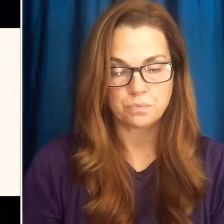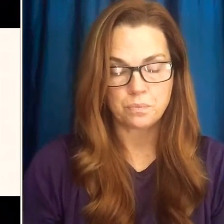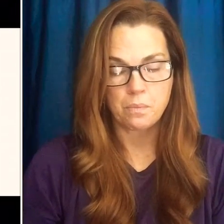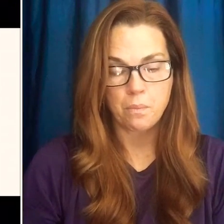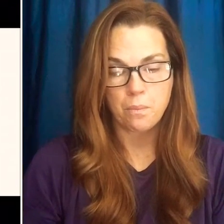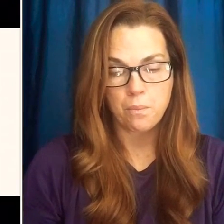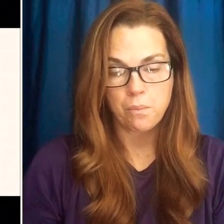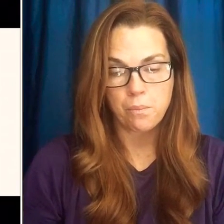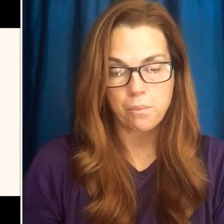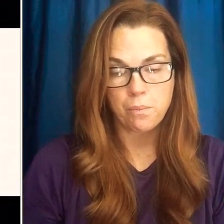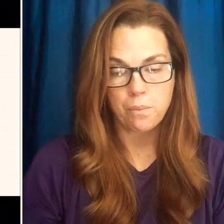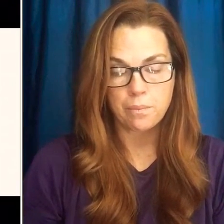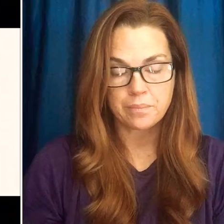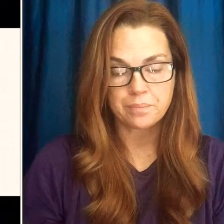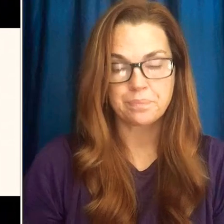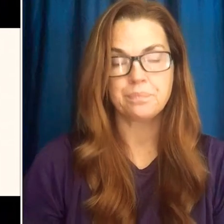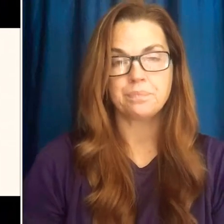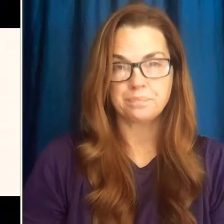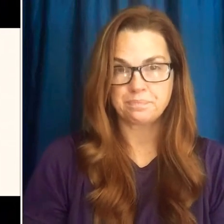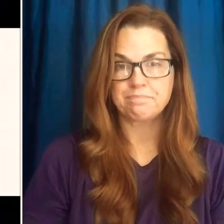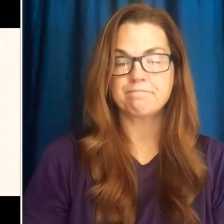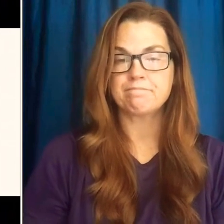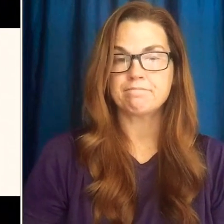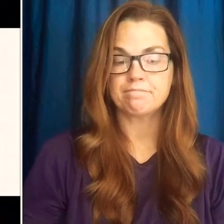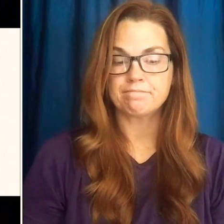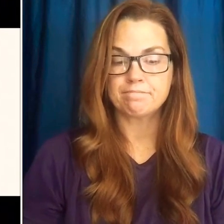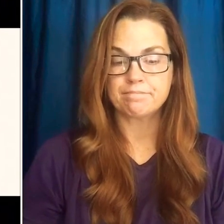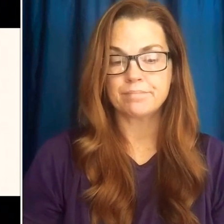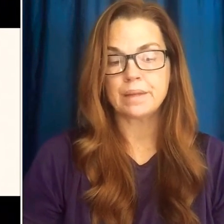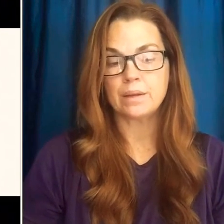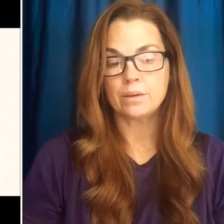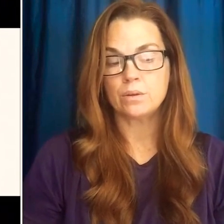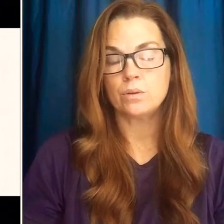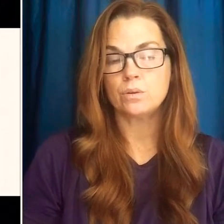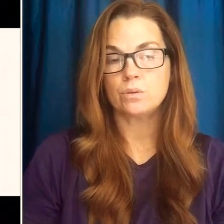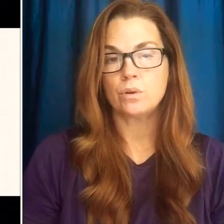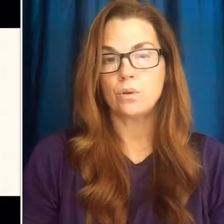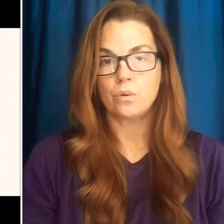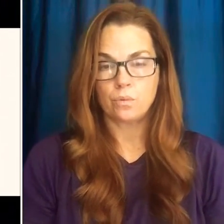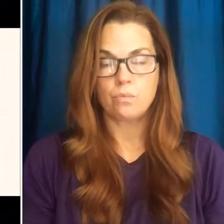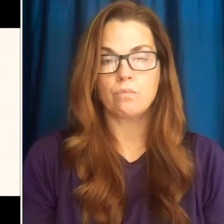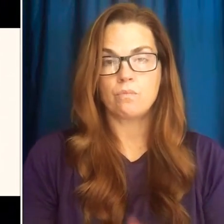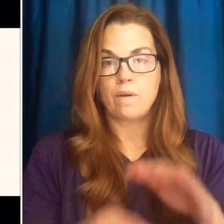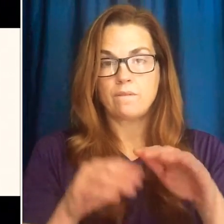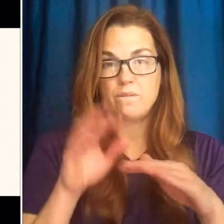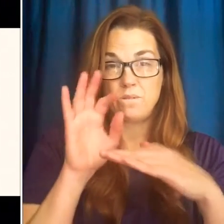decimal equivalent to the fraction 3/5